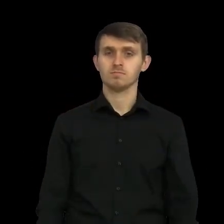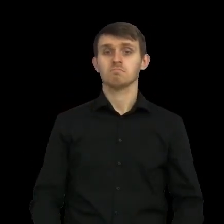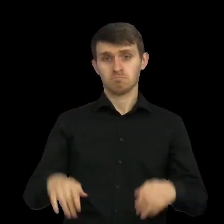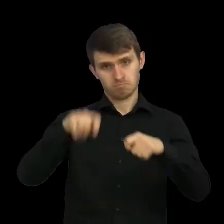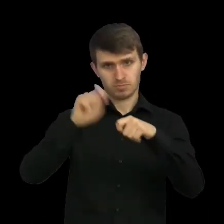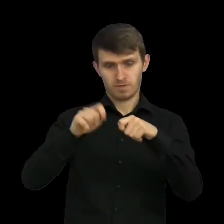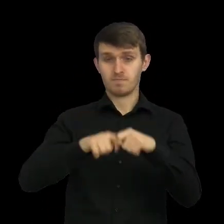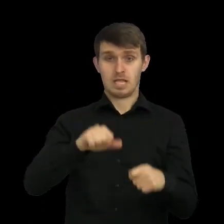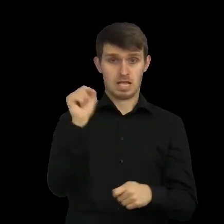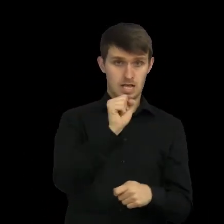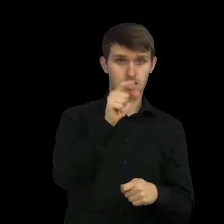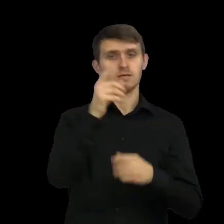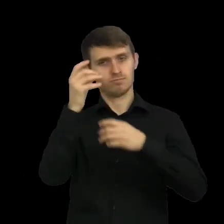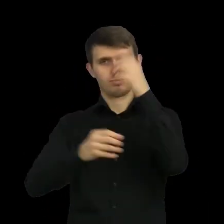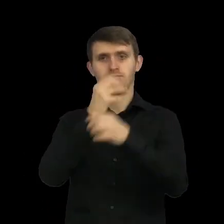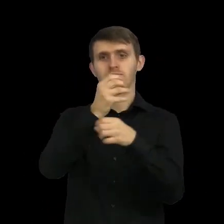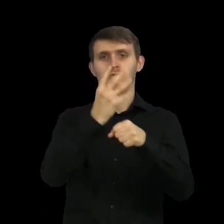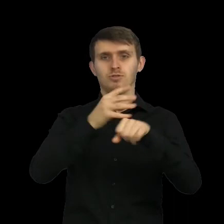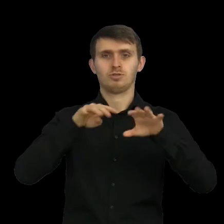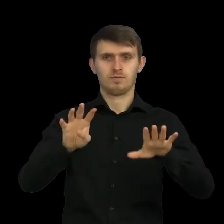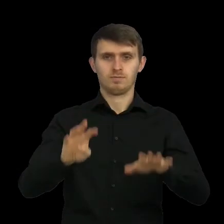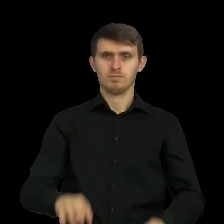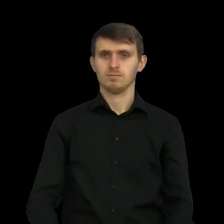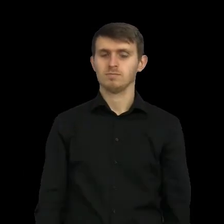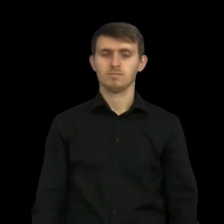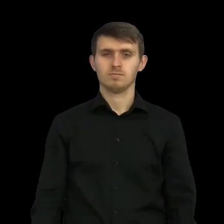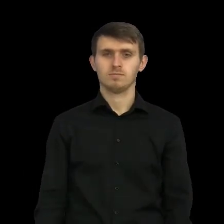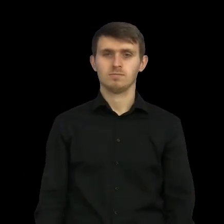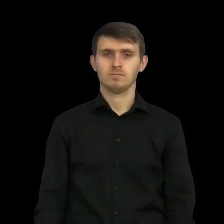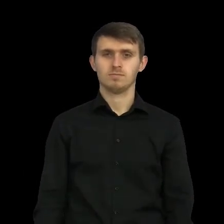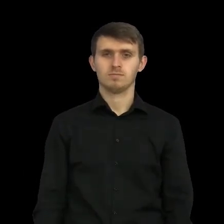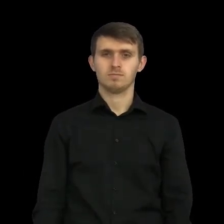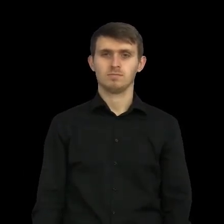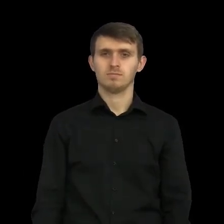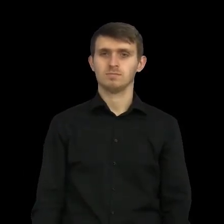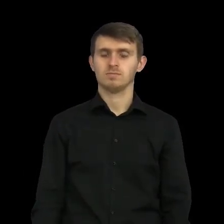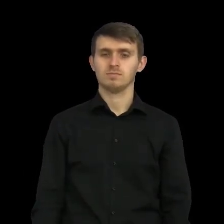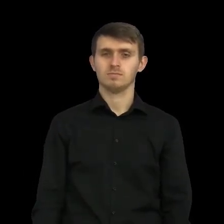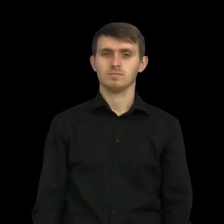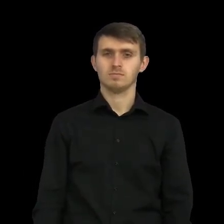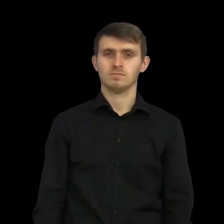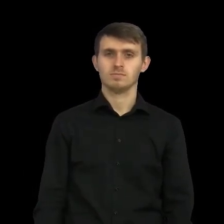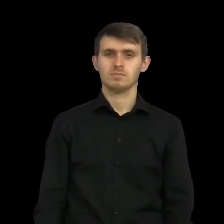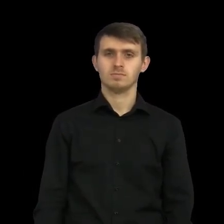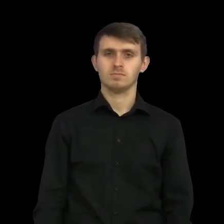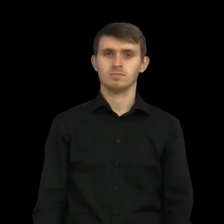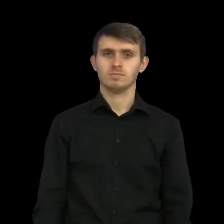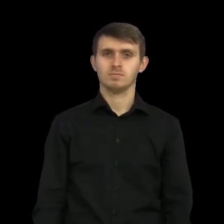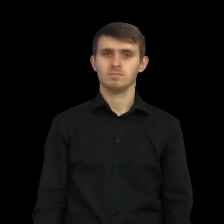And now we can check it. And we can check it by just substituting 49 back for a in our original equation.